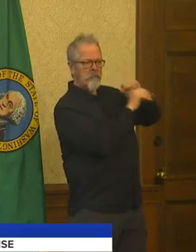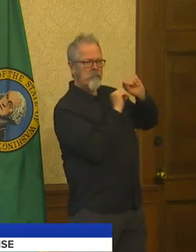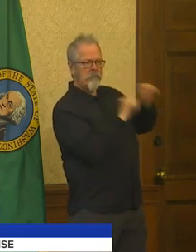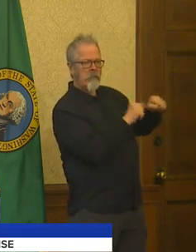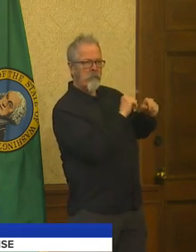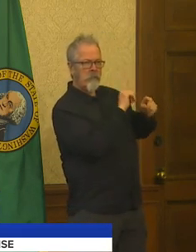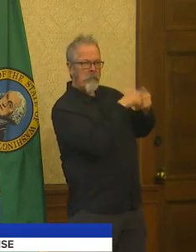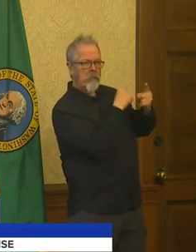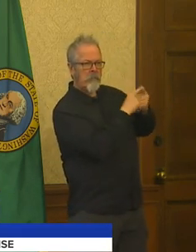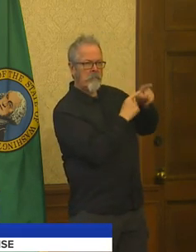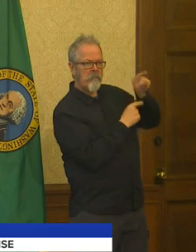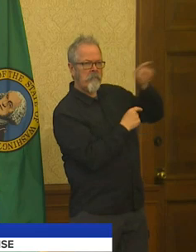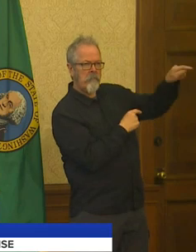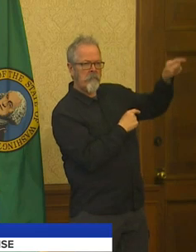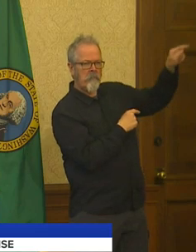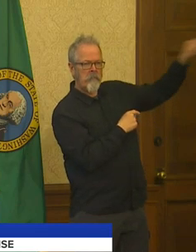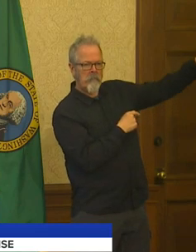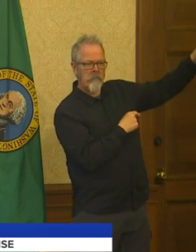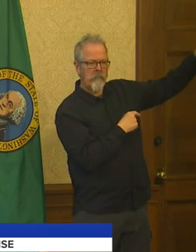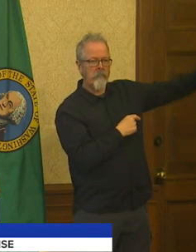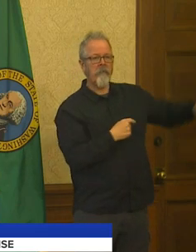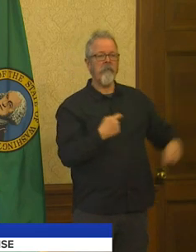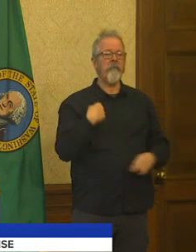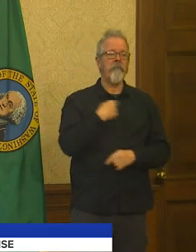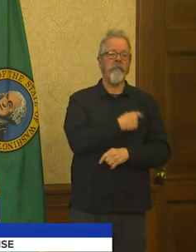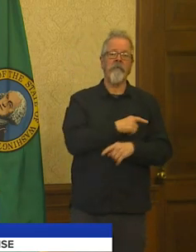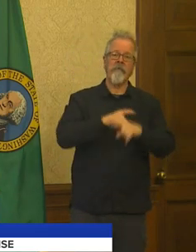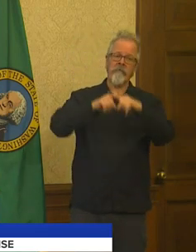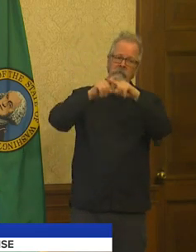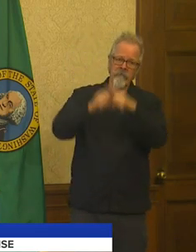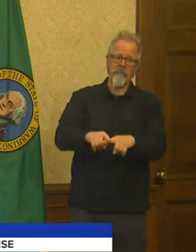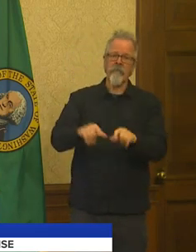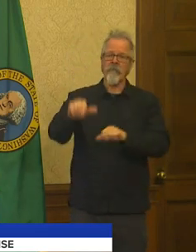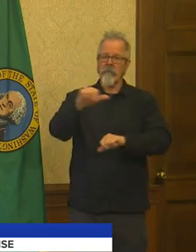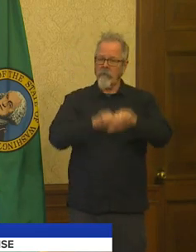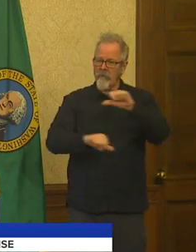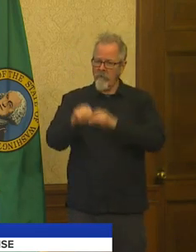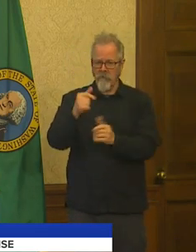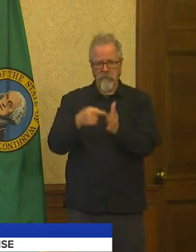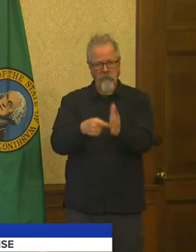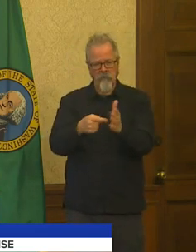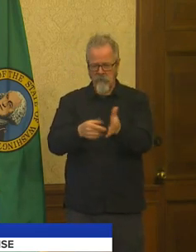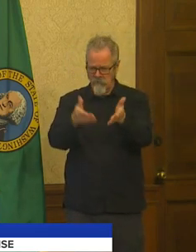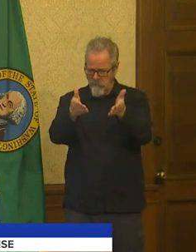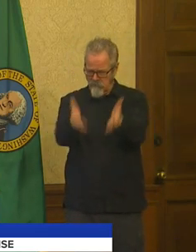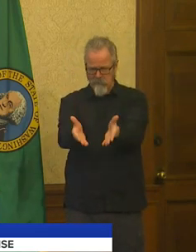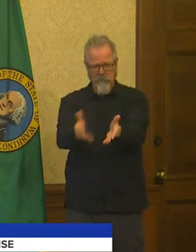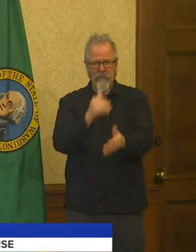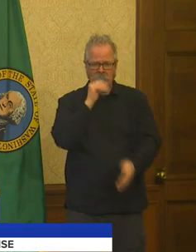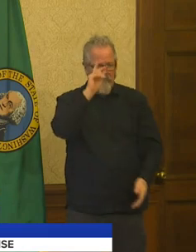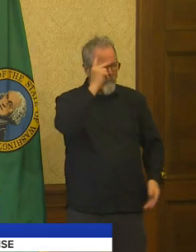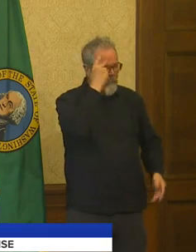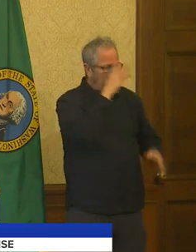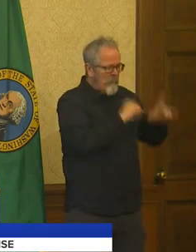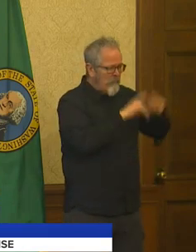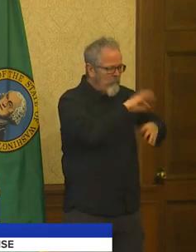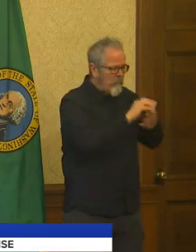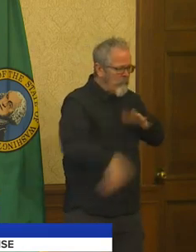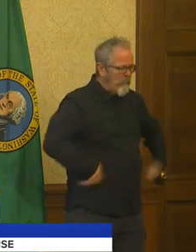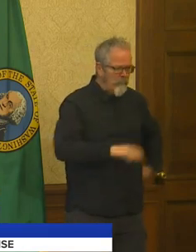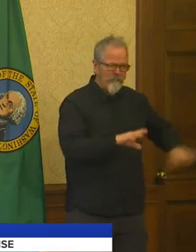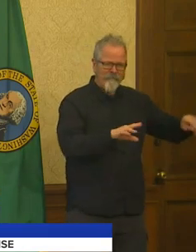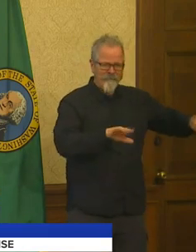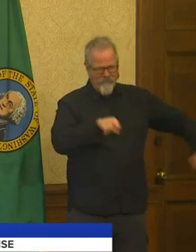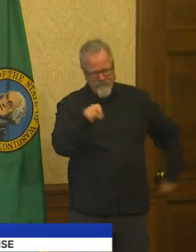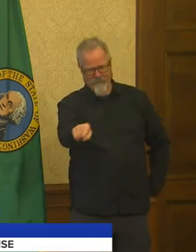we've had some modest improvement in this regard, but the models still give us great pause and have not enough confidence to throw open